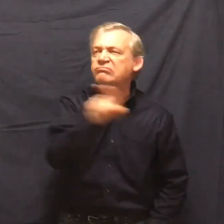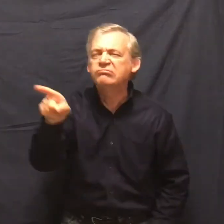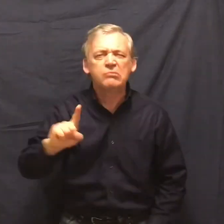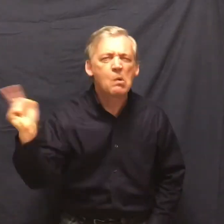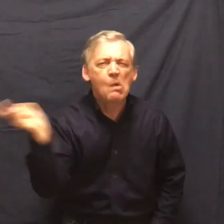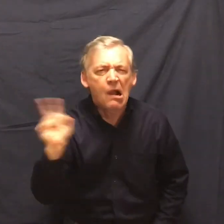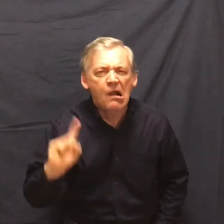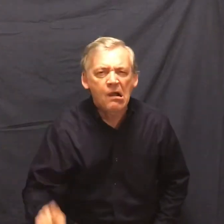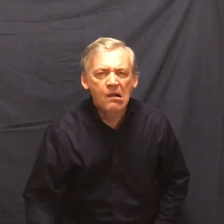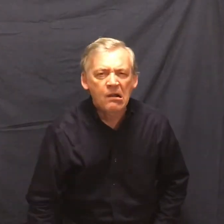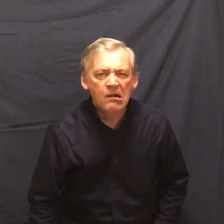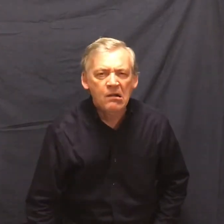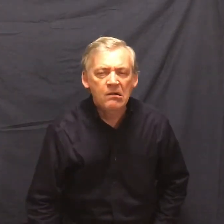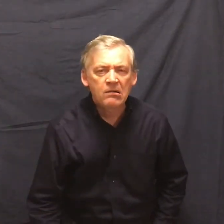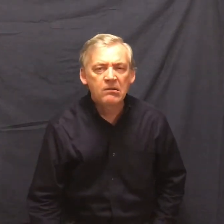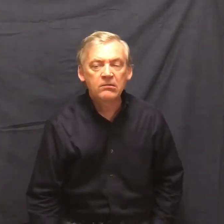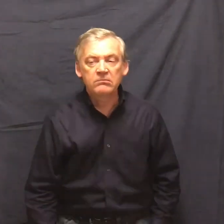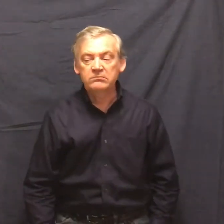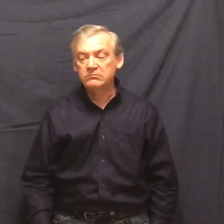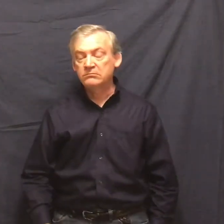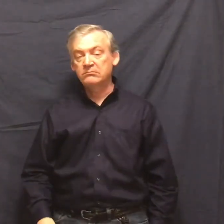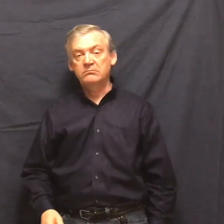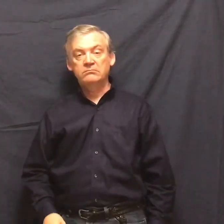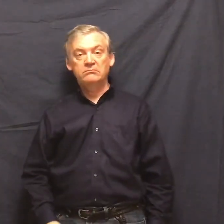"I don't know," said George.